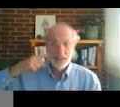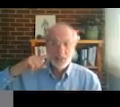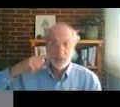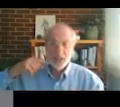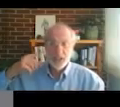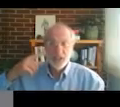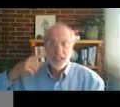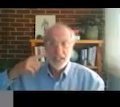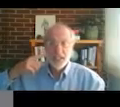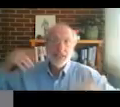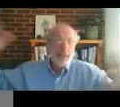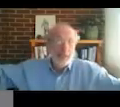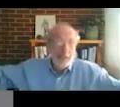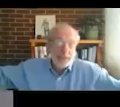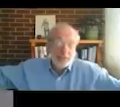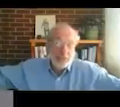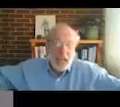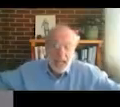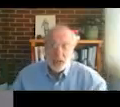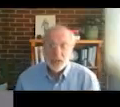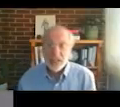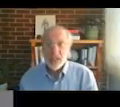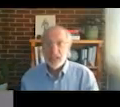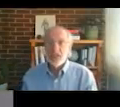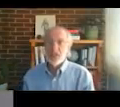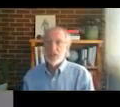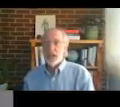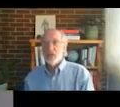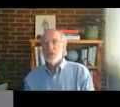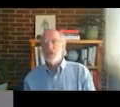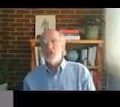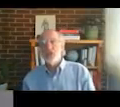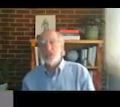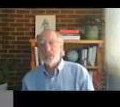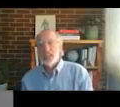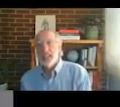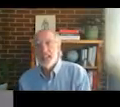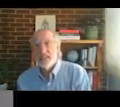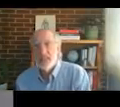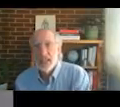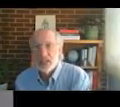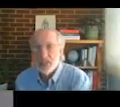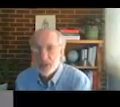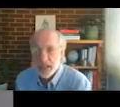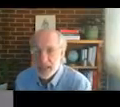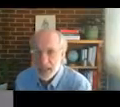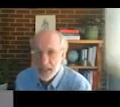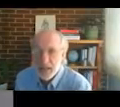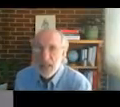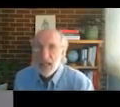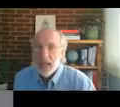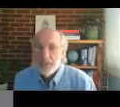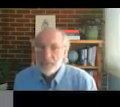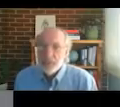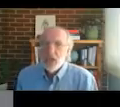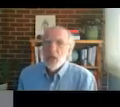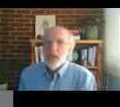candy. This must be a good thing. It may increase the likelihood the child will use the signed candy to ask for candy.